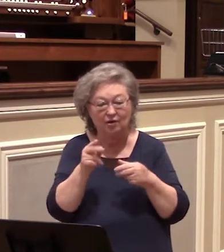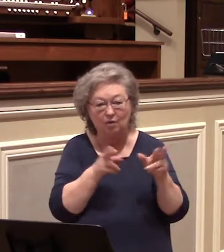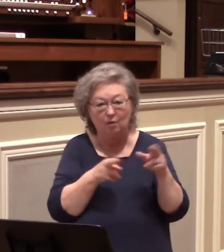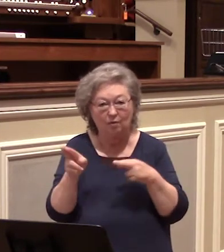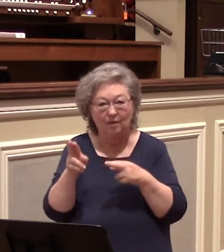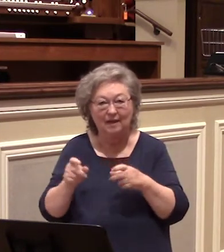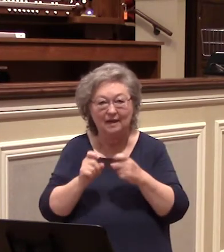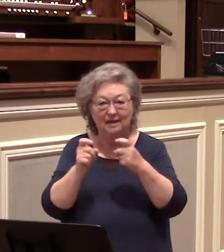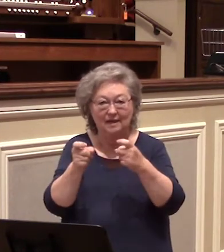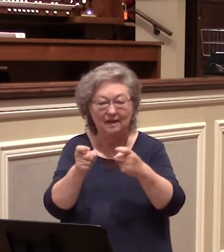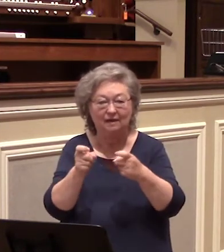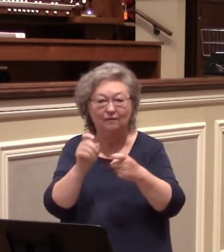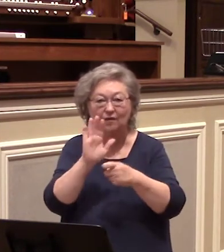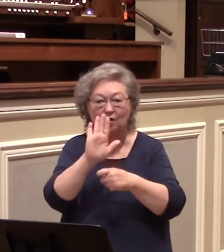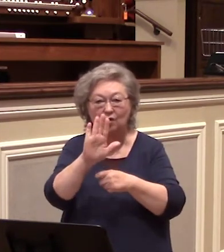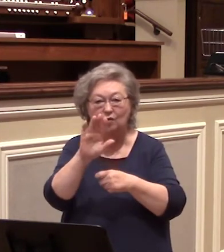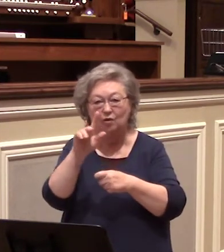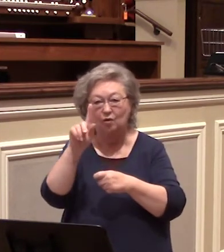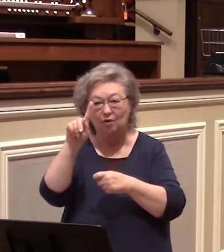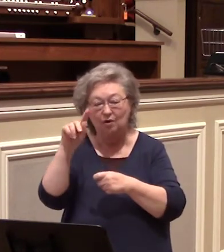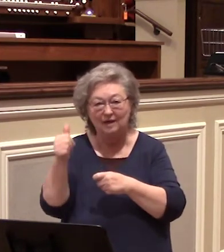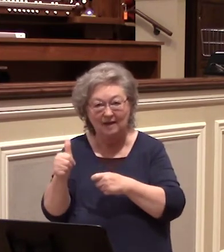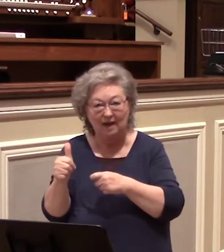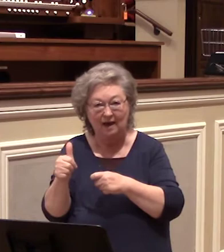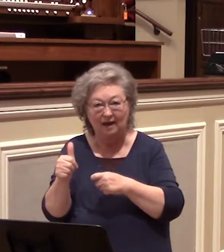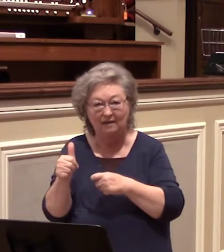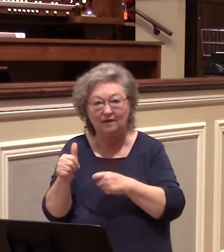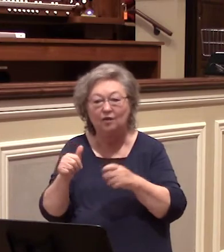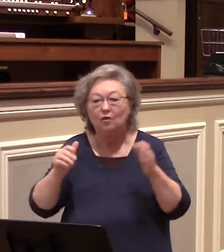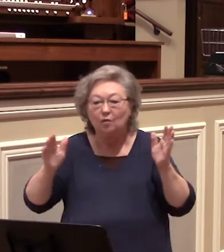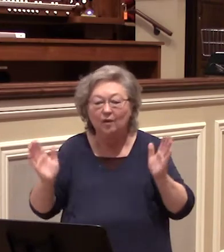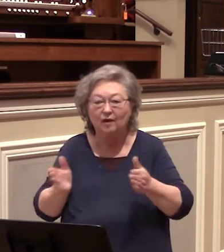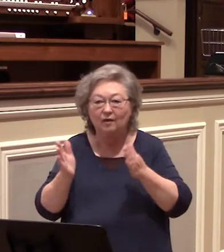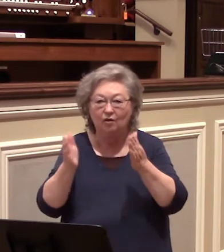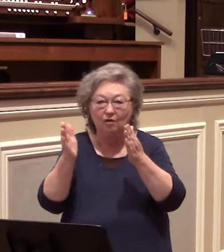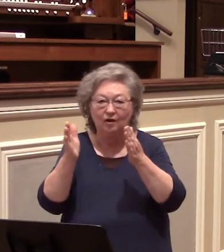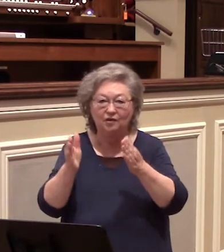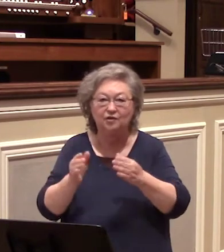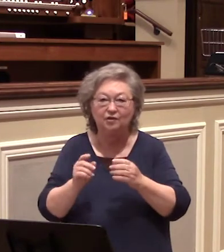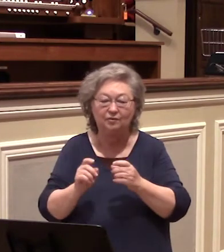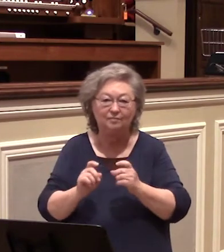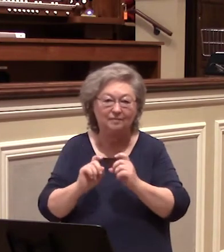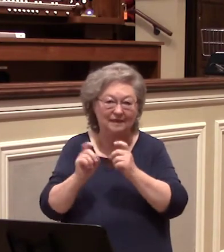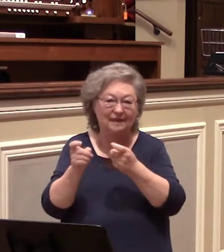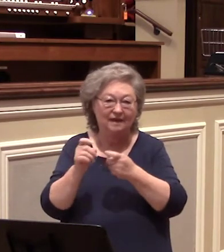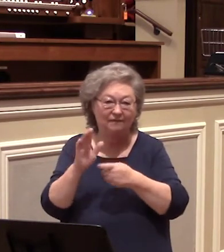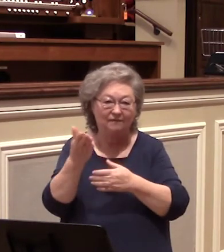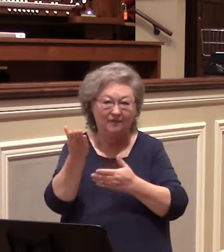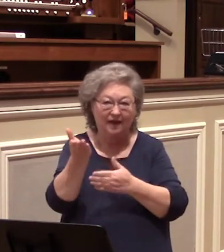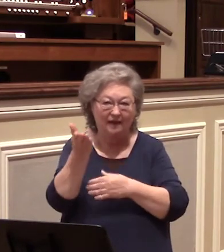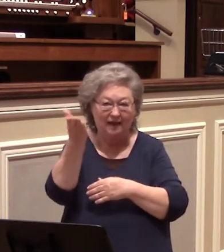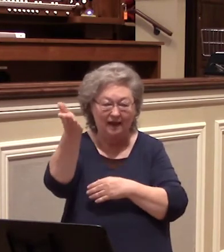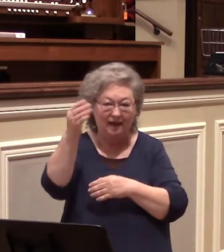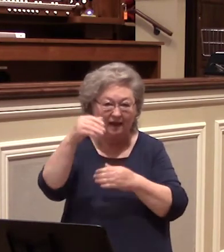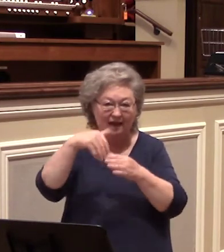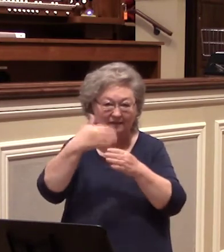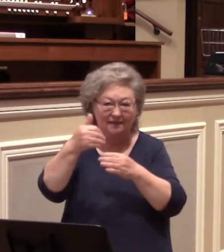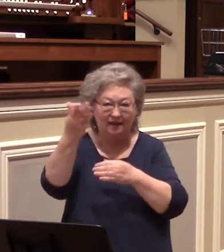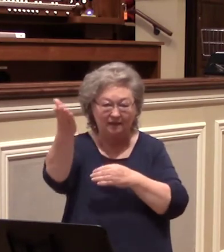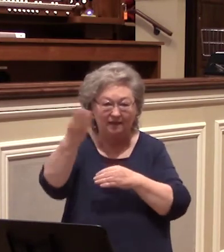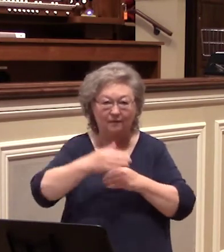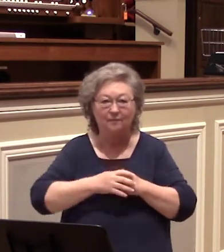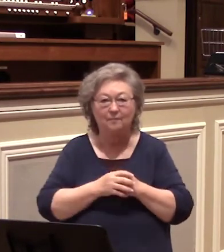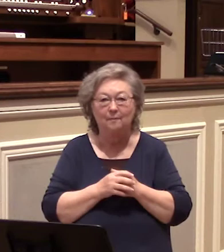plates at each of the doors as you leave out today. We encourage you to do that. And as we leave today, we're a little bit larger number than normal for this service, of course.